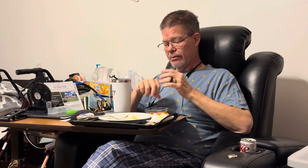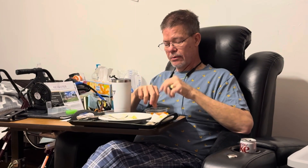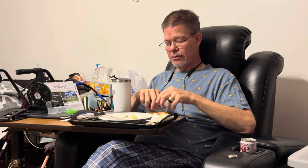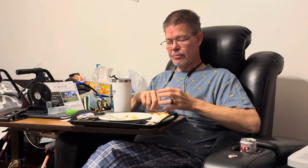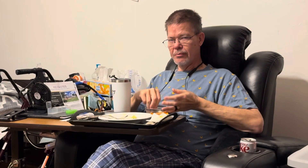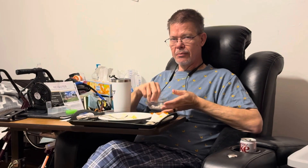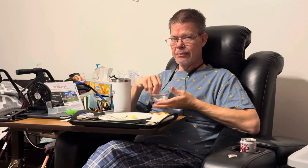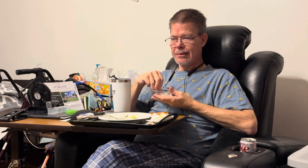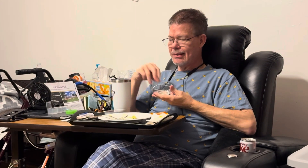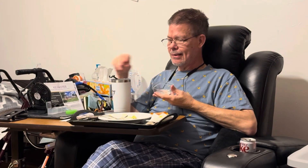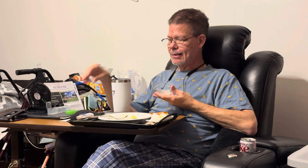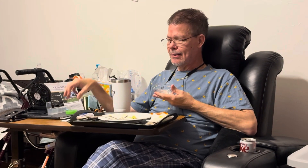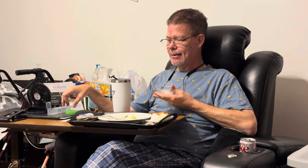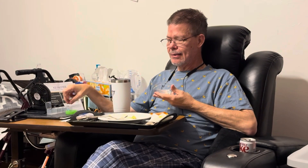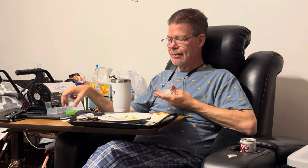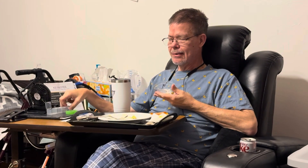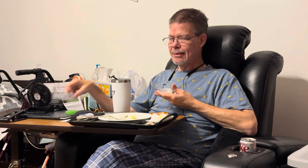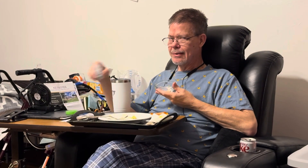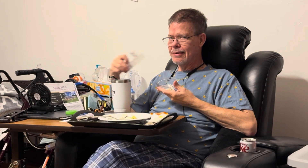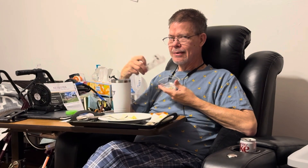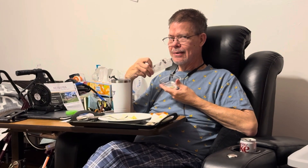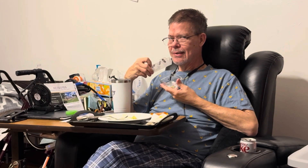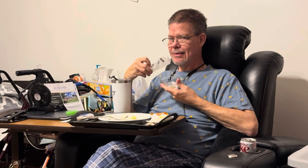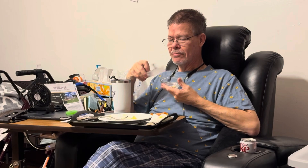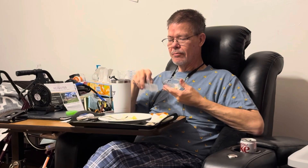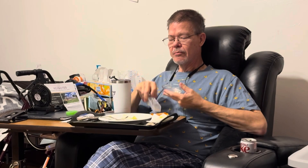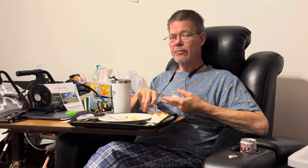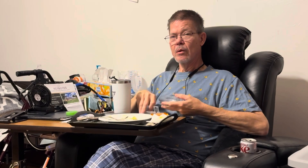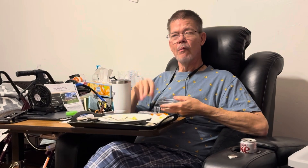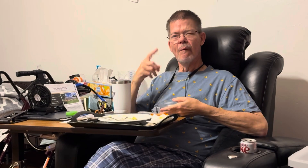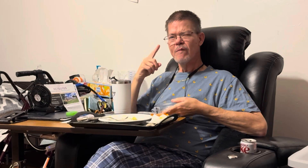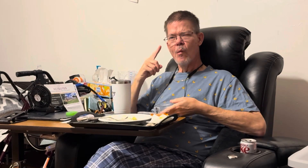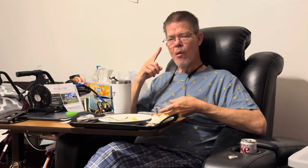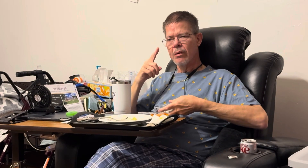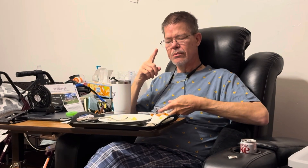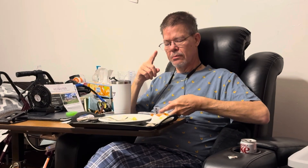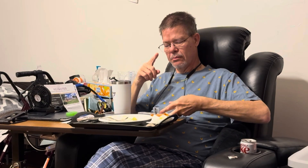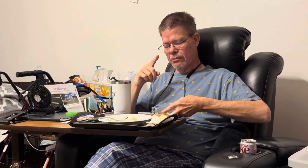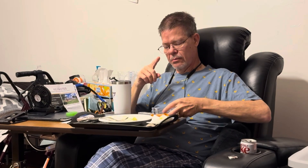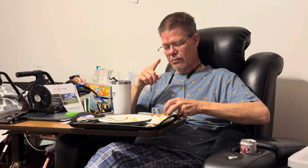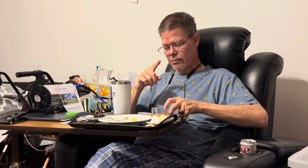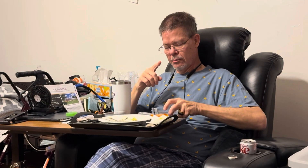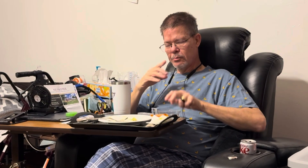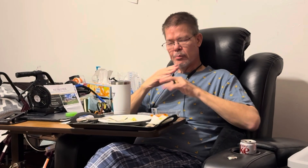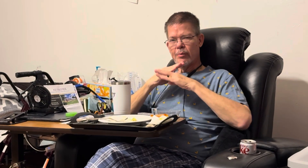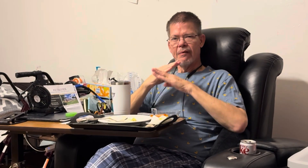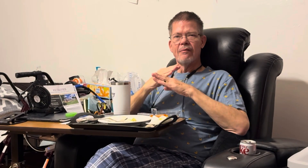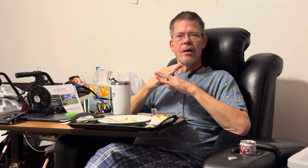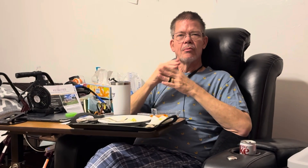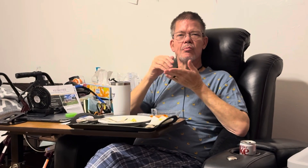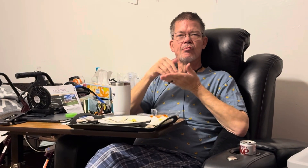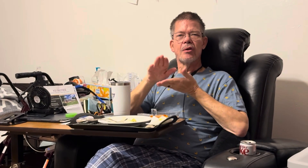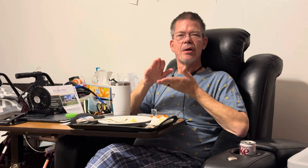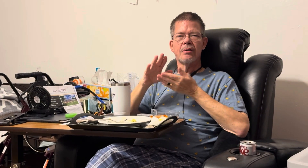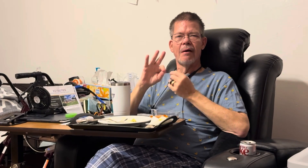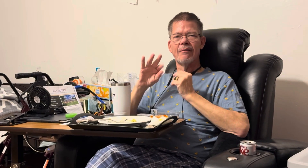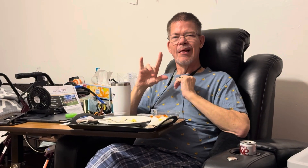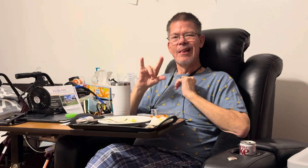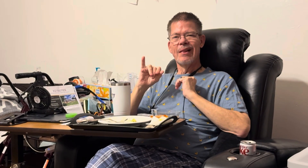different medications. Here they are. Here's my little pill box. And this is to prevent me from